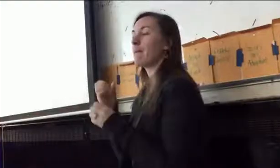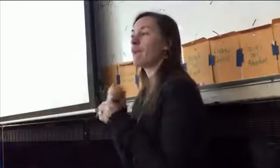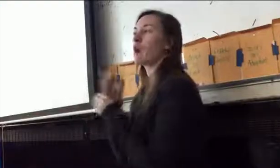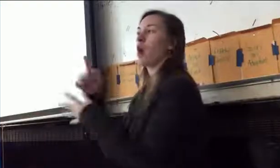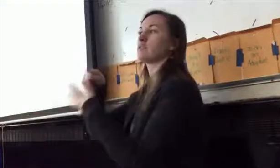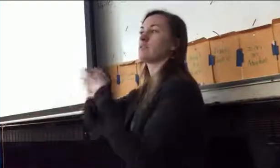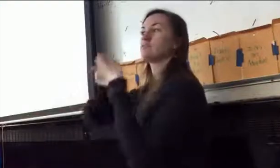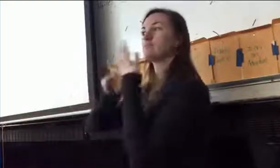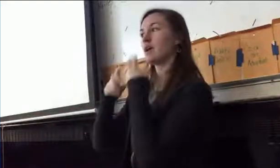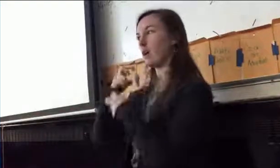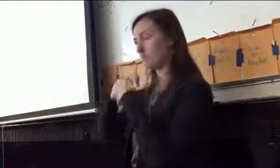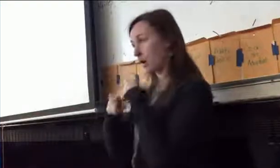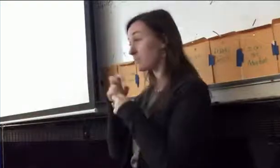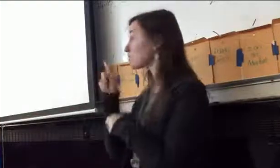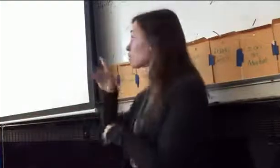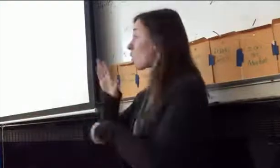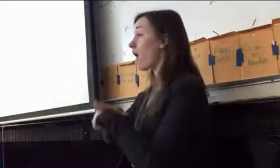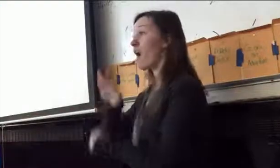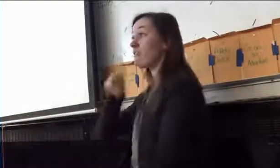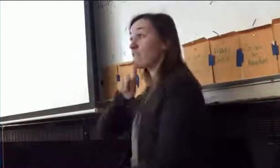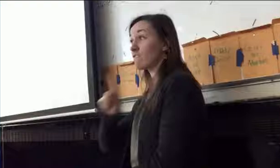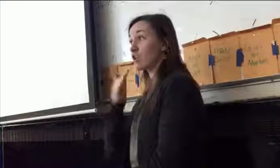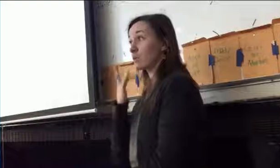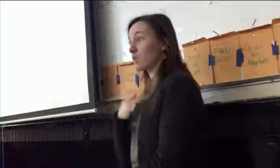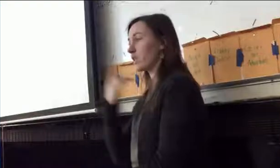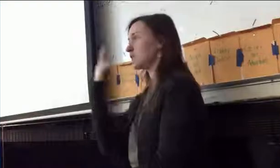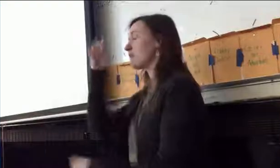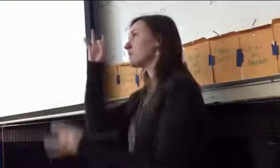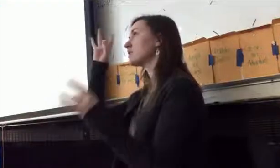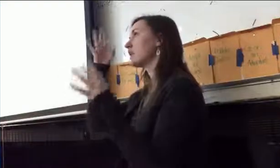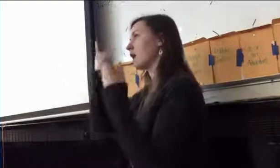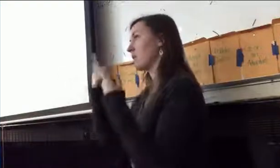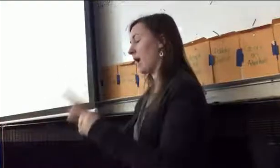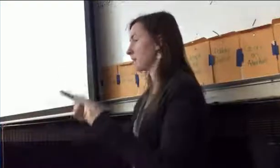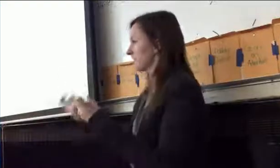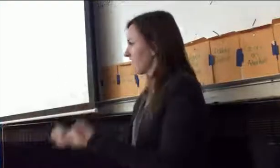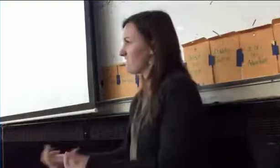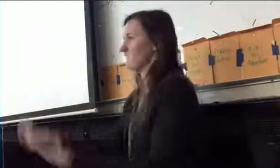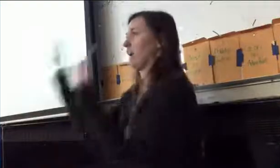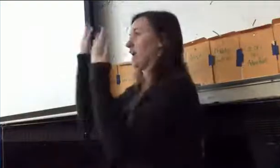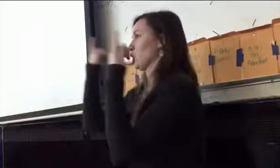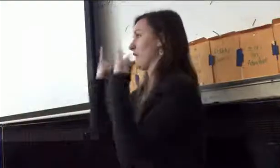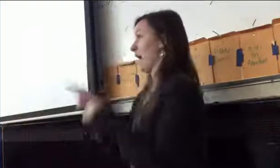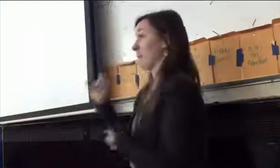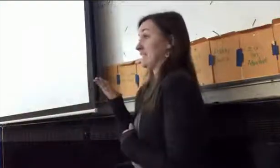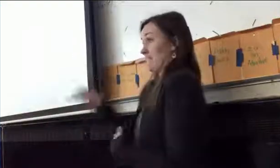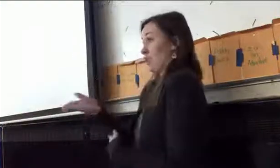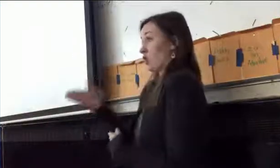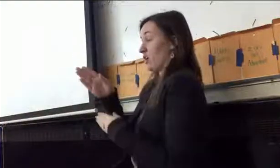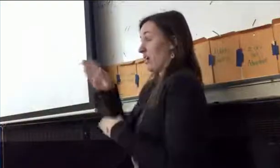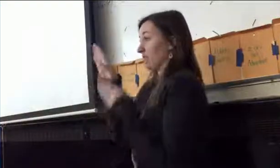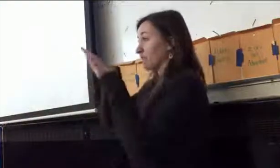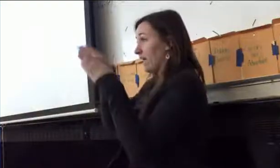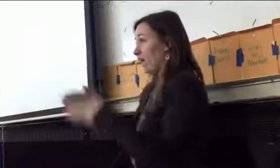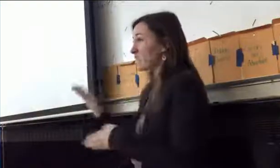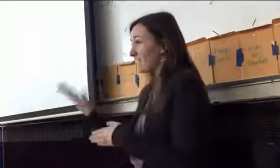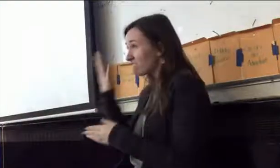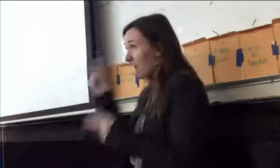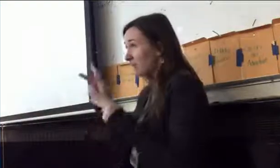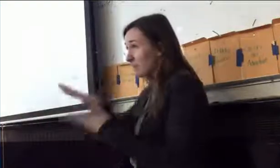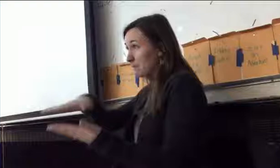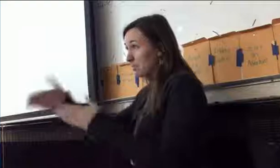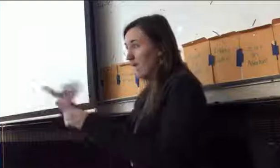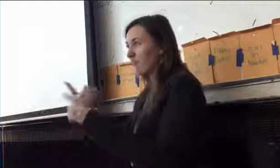that on its first birthday, something terrible happens. A large fire breaks out at the whole house, and 5 people die from a